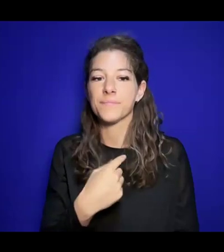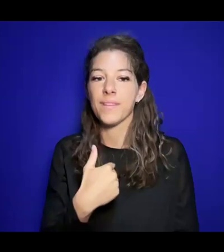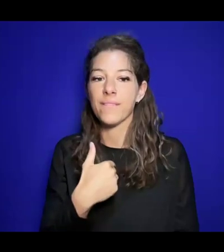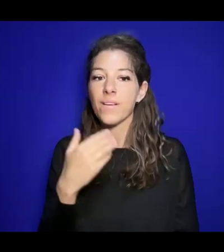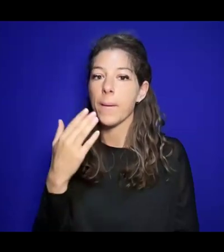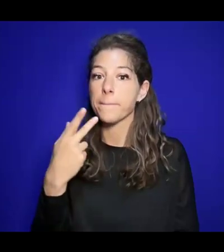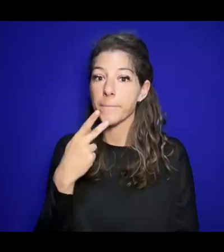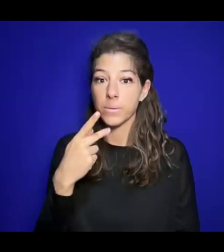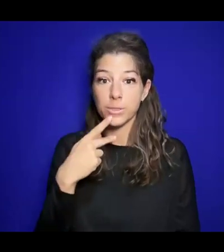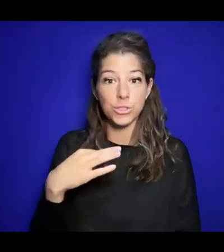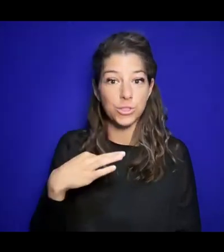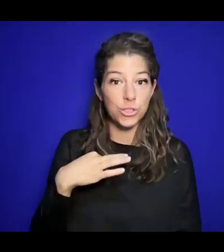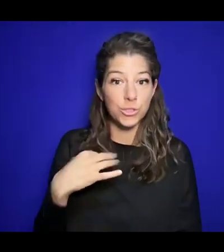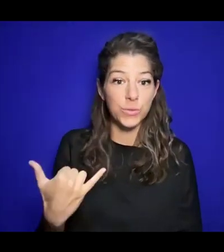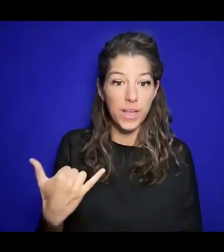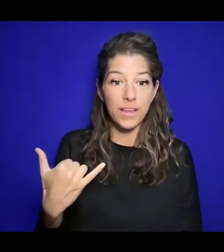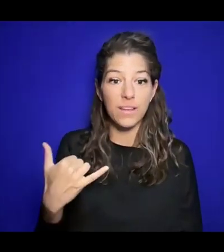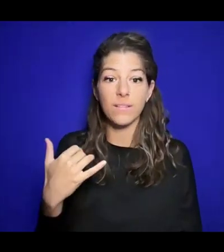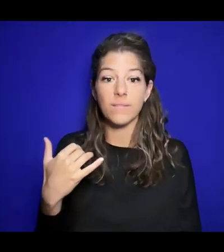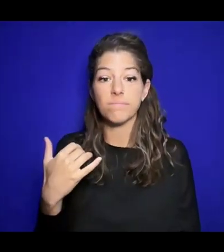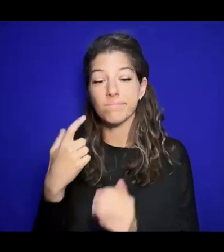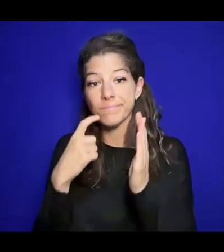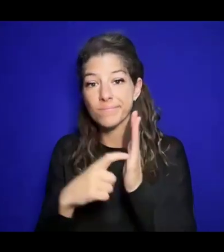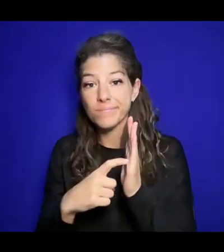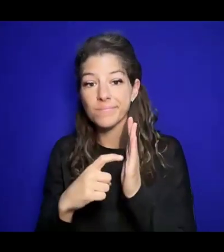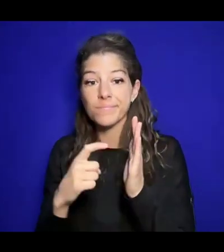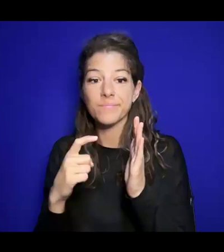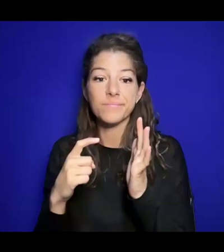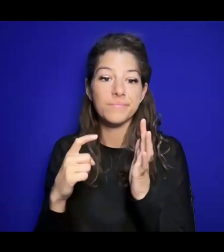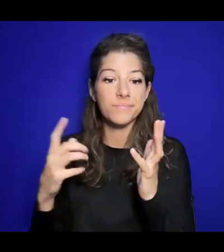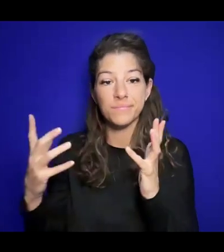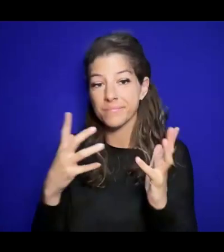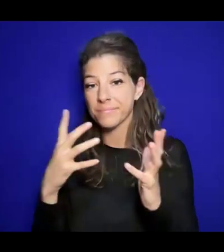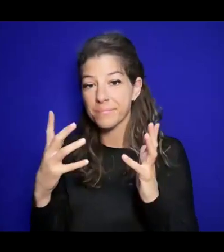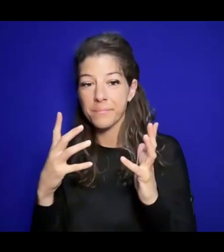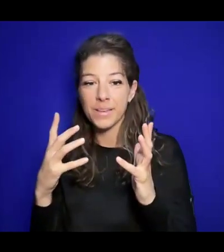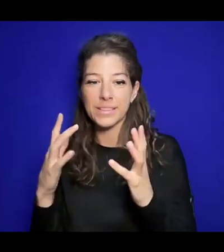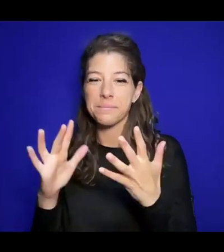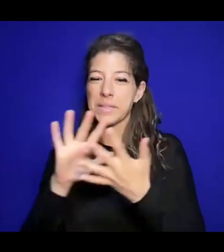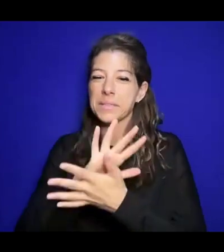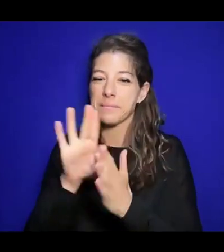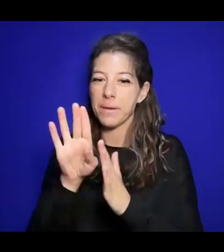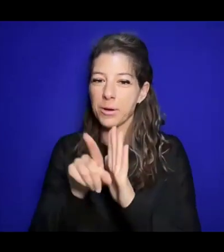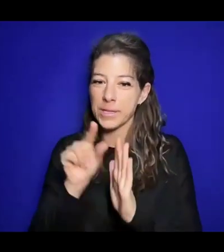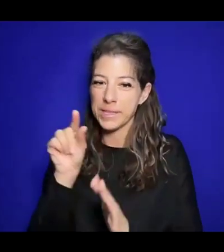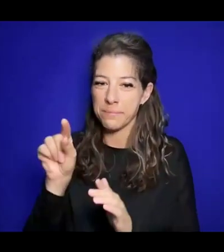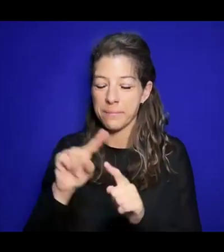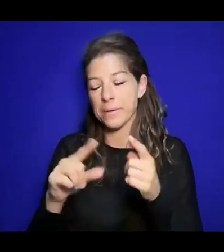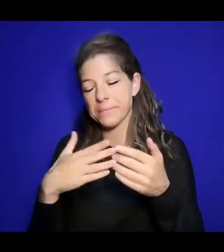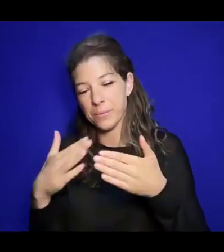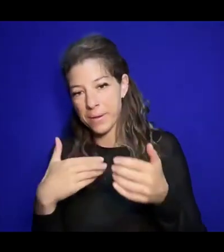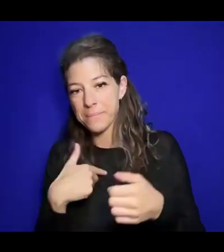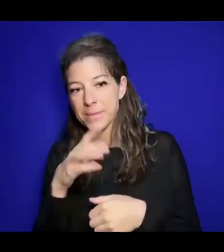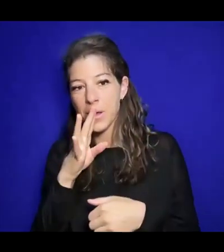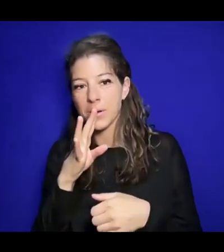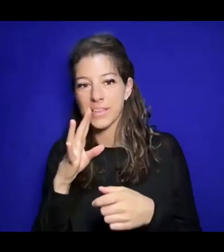burgundy shirt today, so I thought it would stand out a little bit against the background, but it's kind of blended in a little bit. But anyway, so I'm a talking